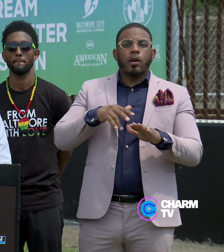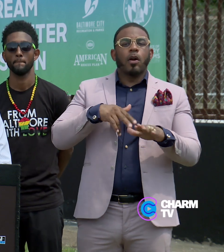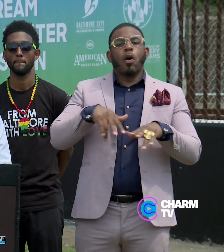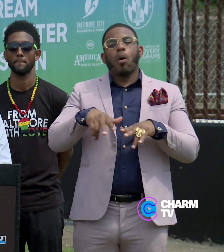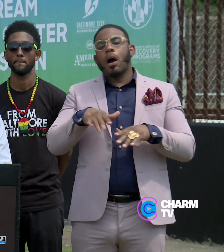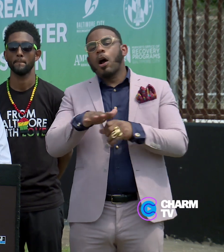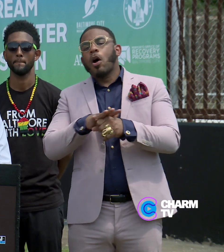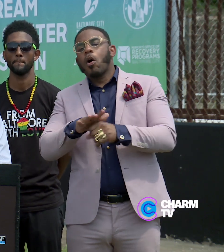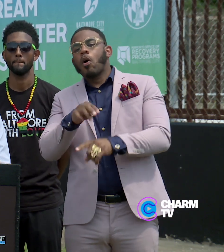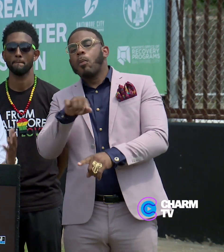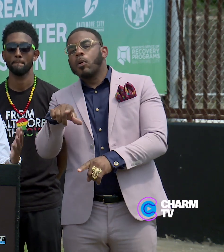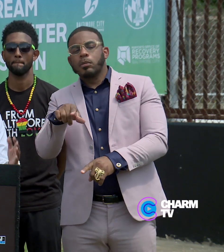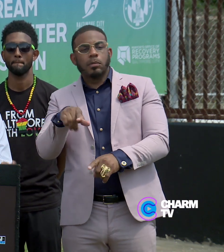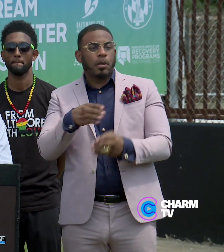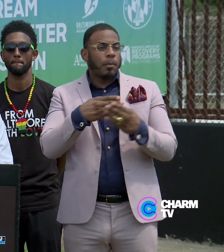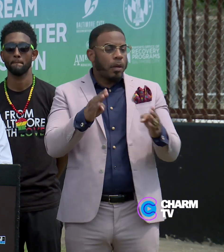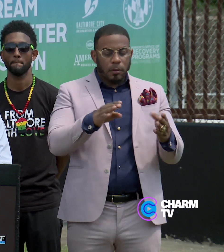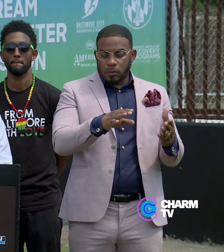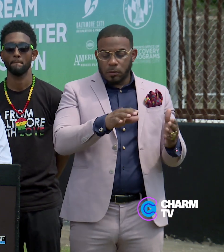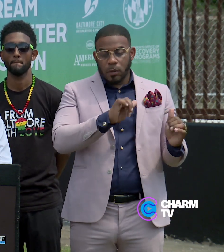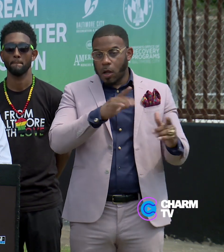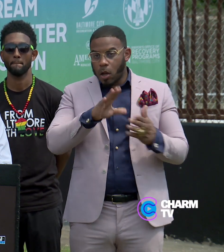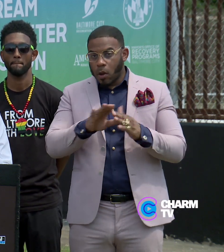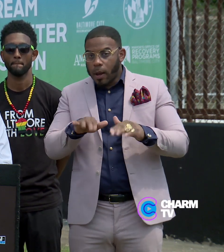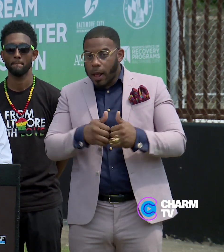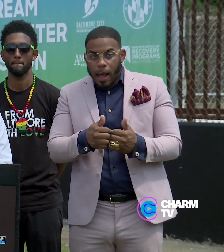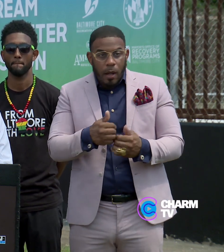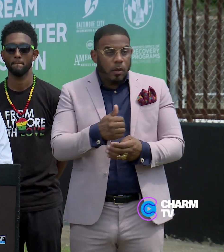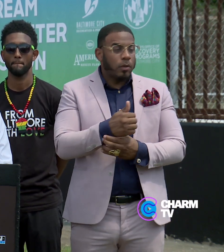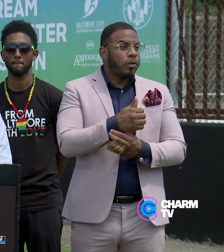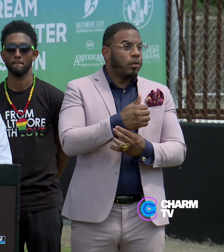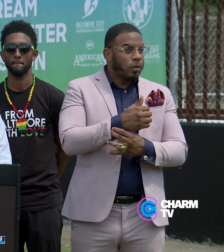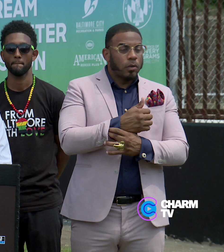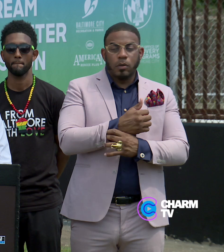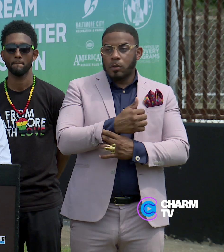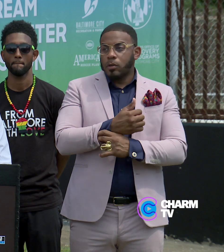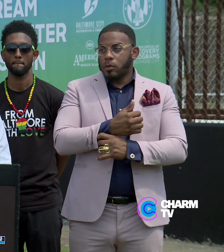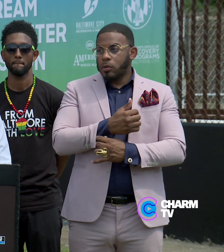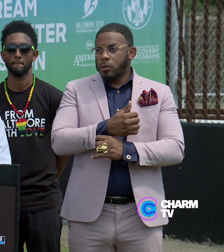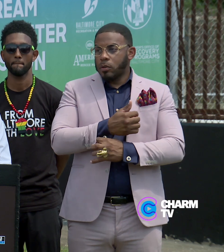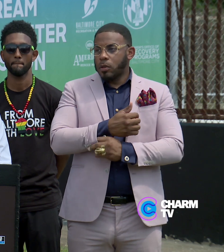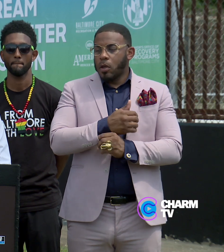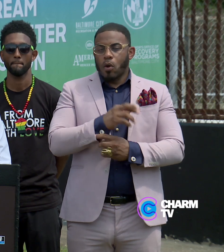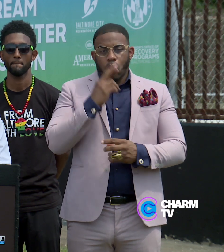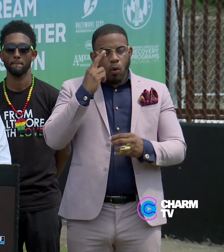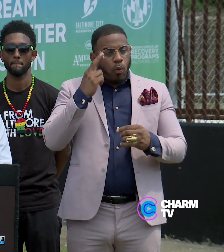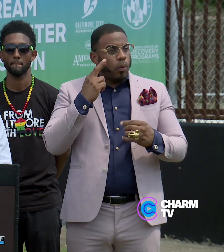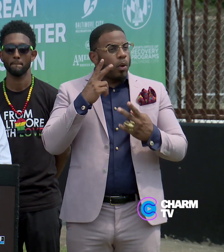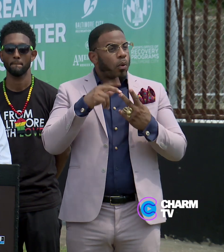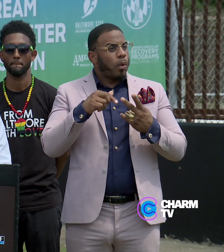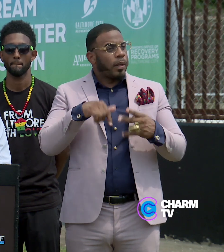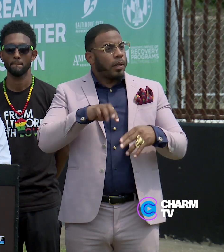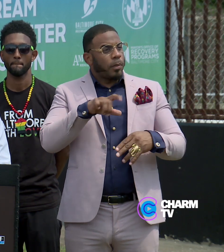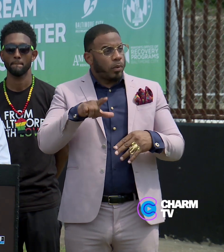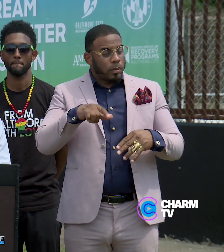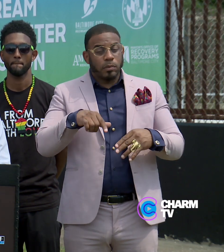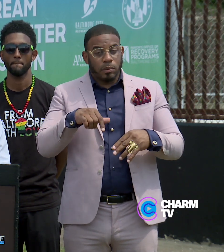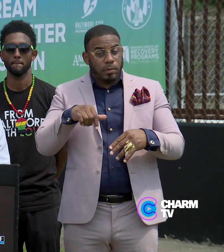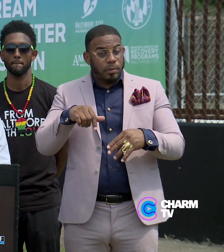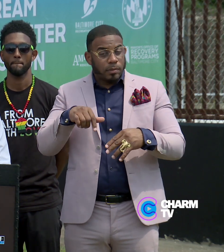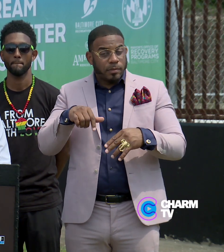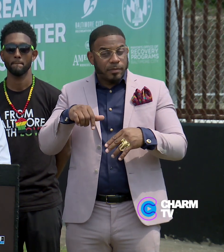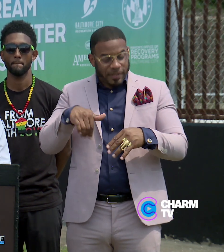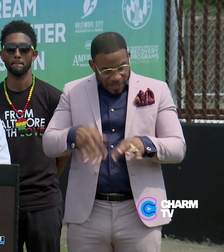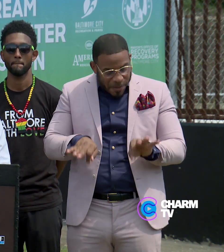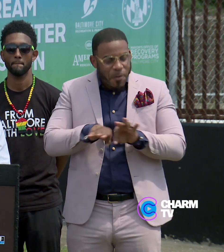to the local pool, public pool, and we all learned how to swim. And one of the reasons why this pool, Mr. Mayor,